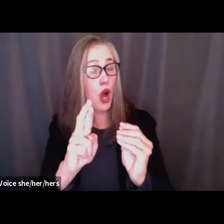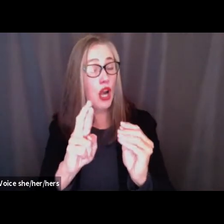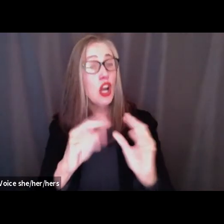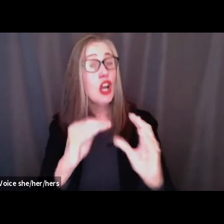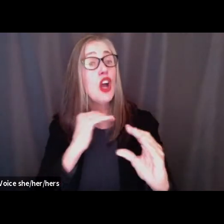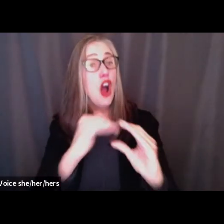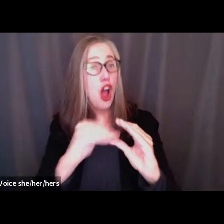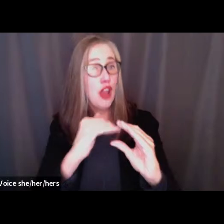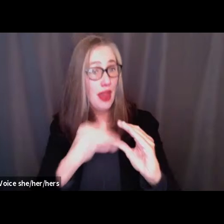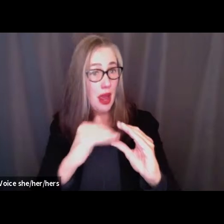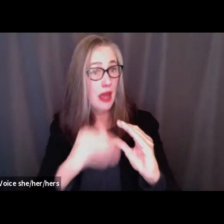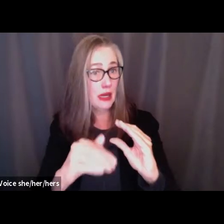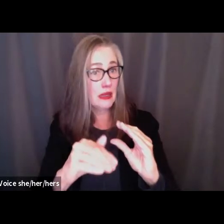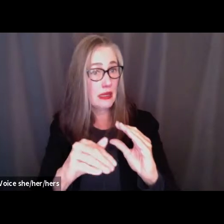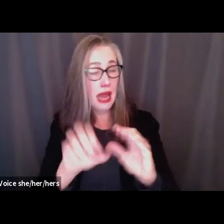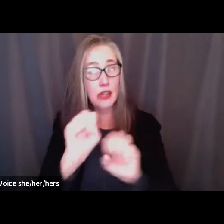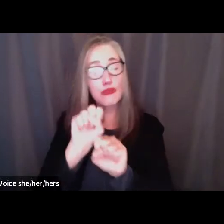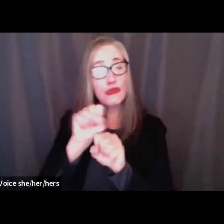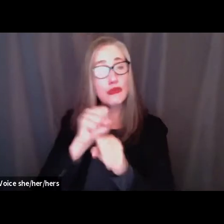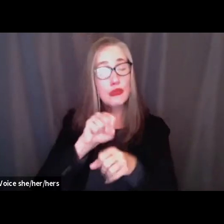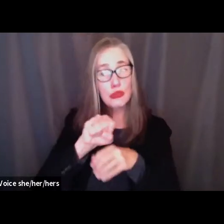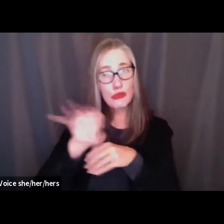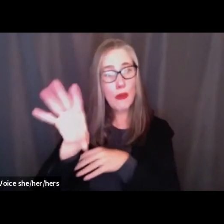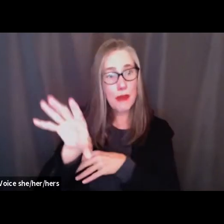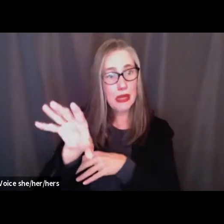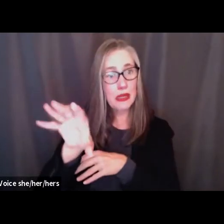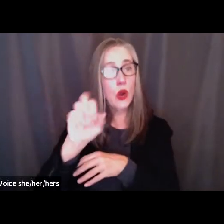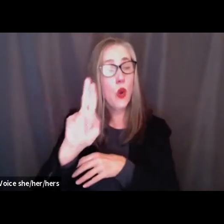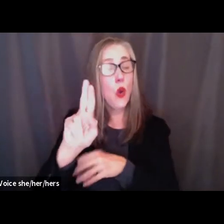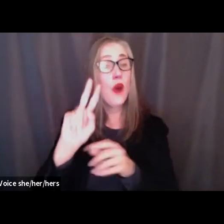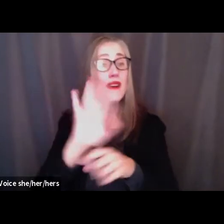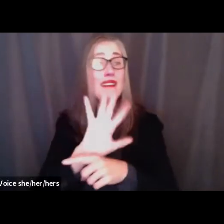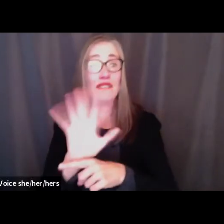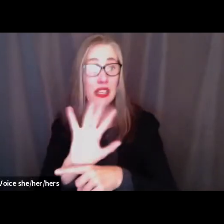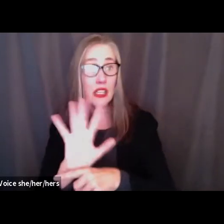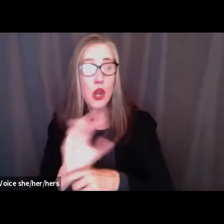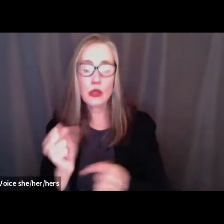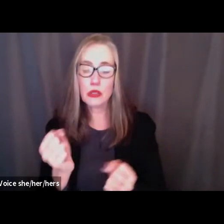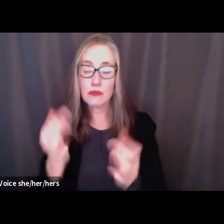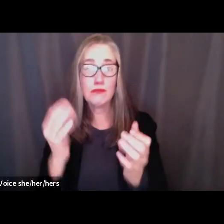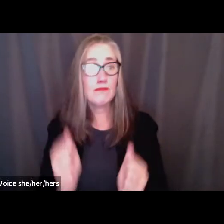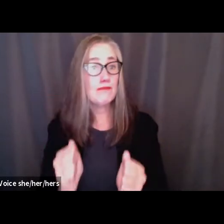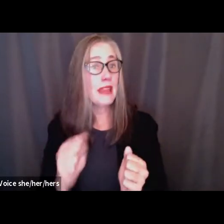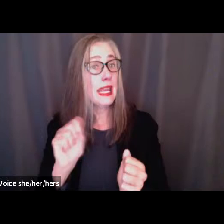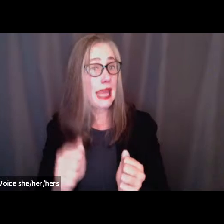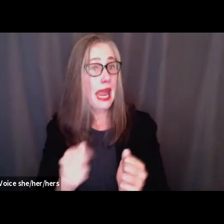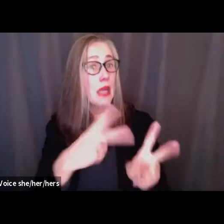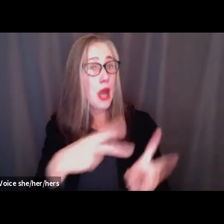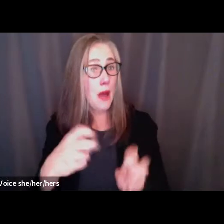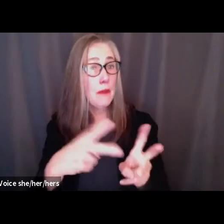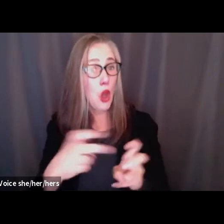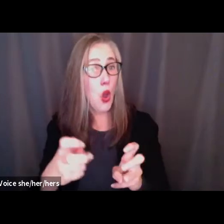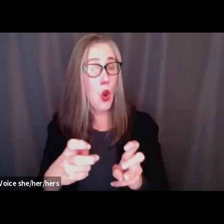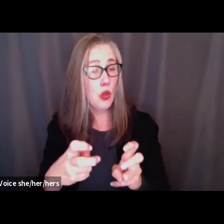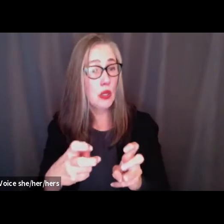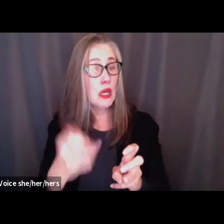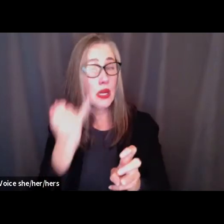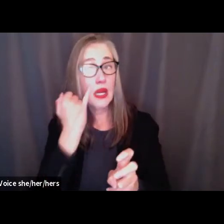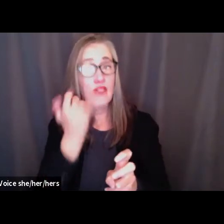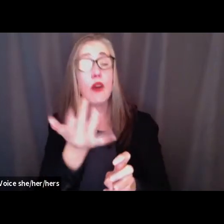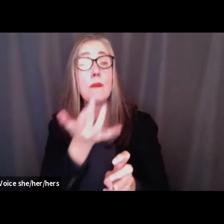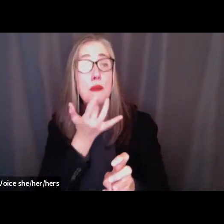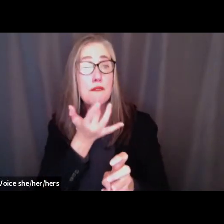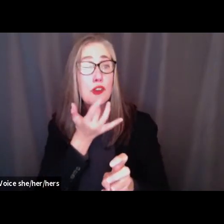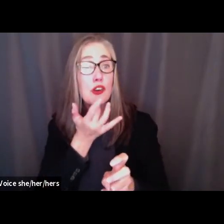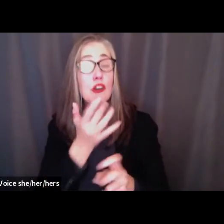online submission form. You may also upload videos online if you prefer to submit your testimony